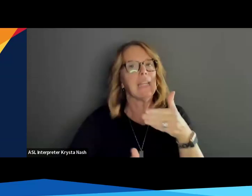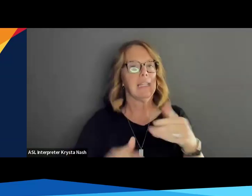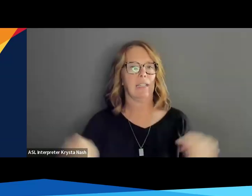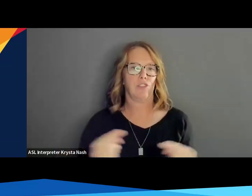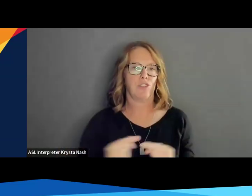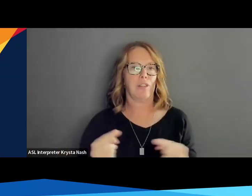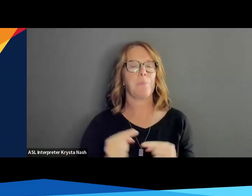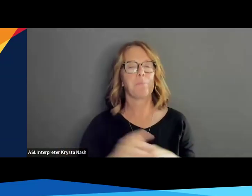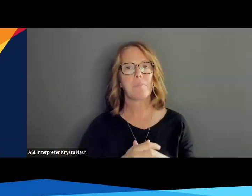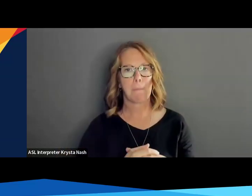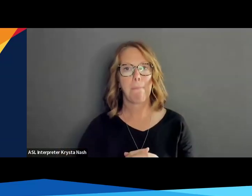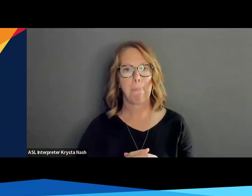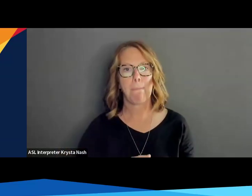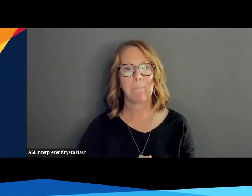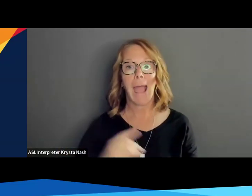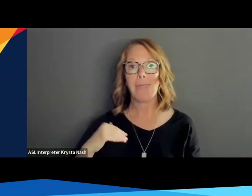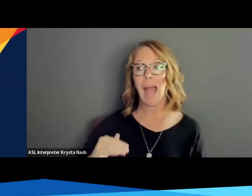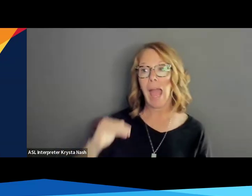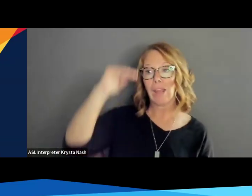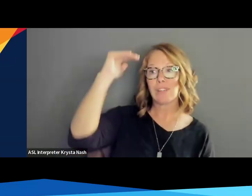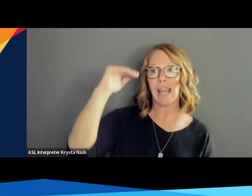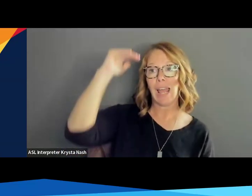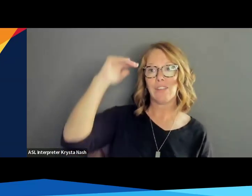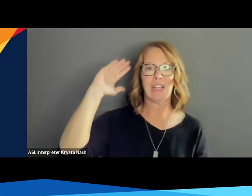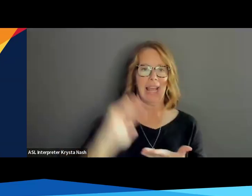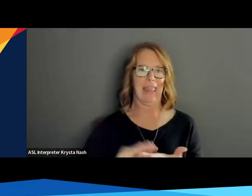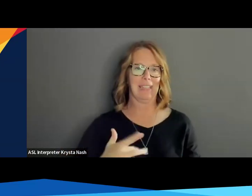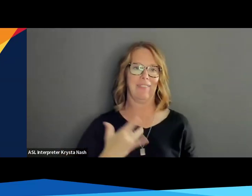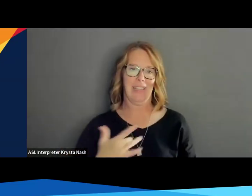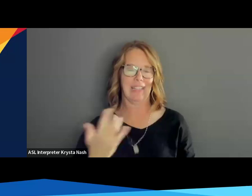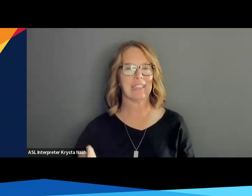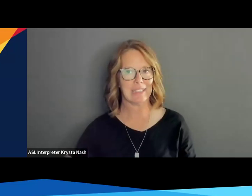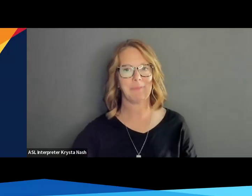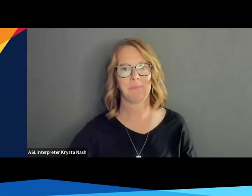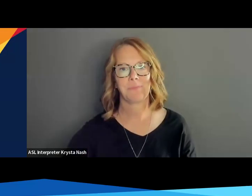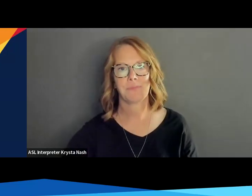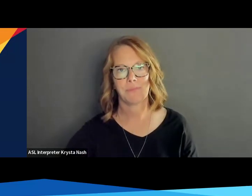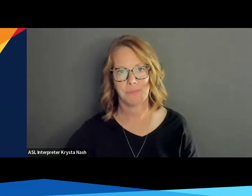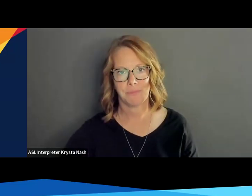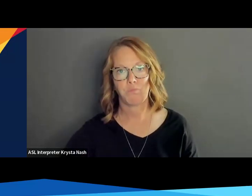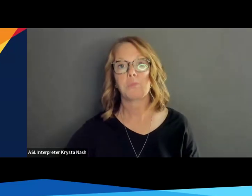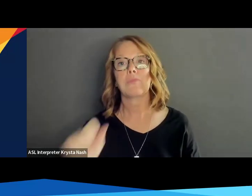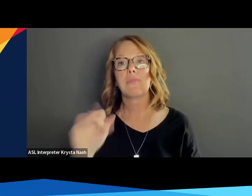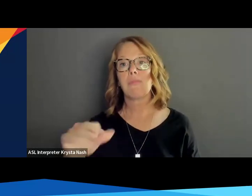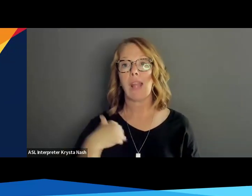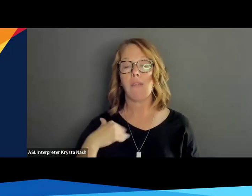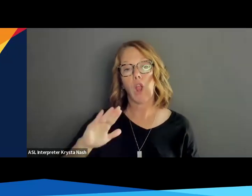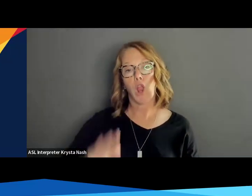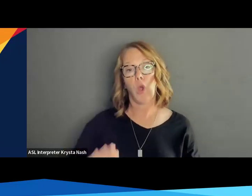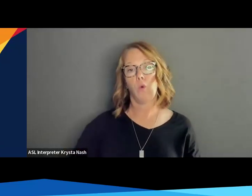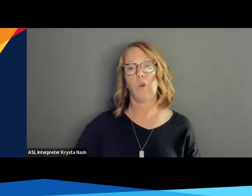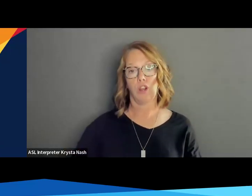higher level, the less feeling you have within your body. If you have a lower motor